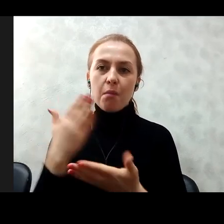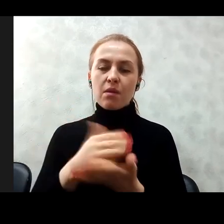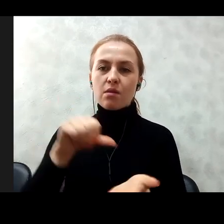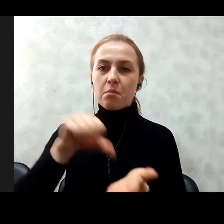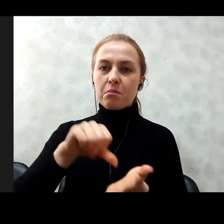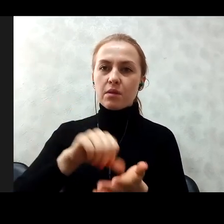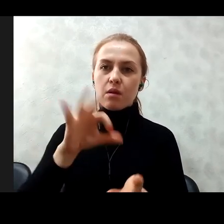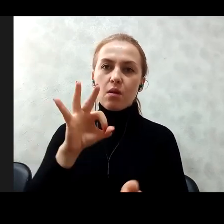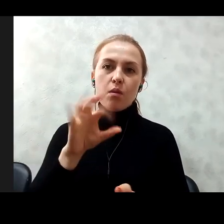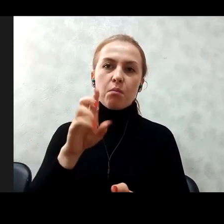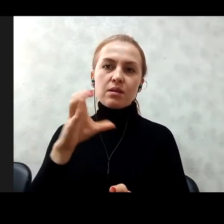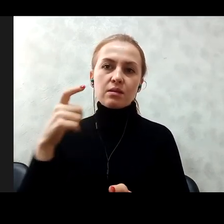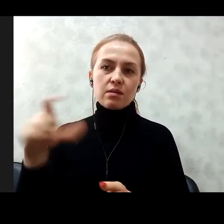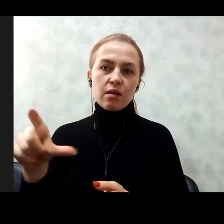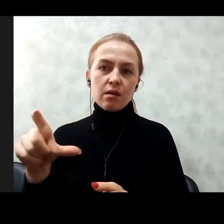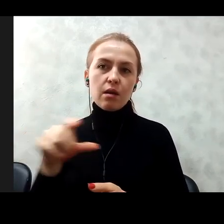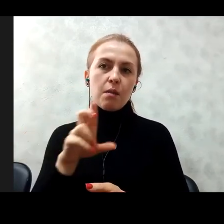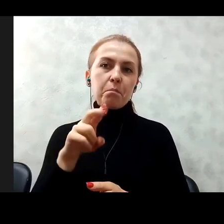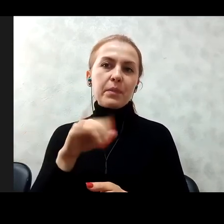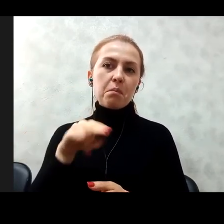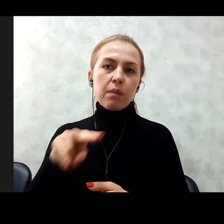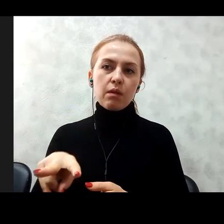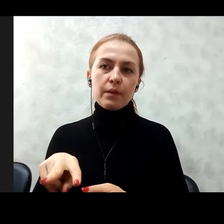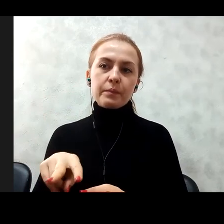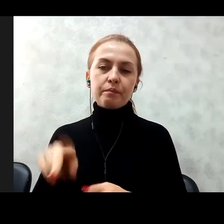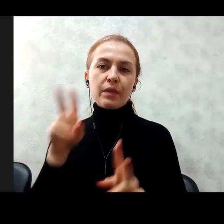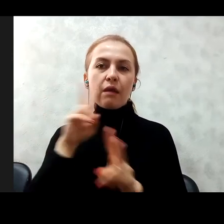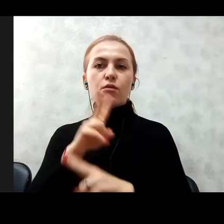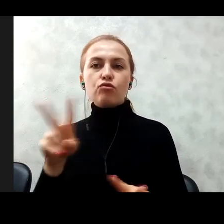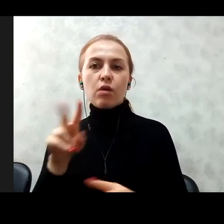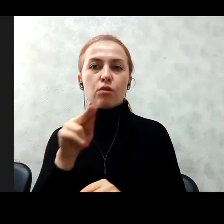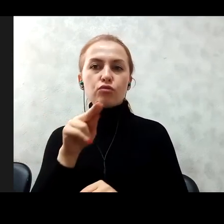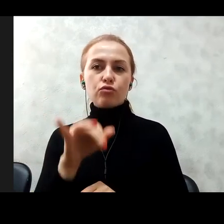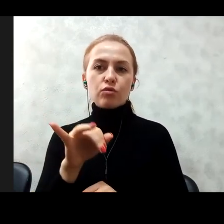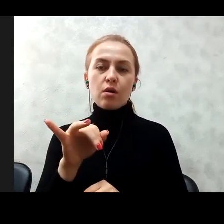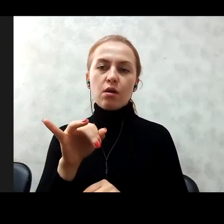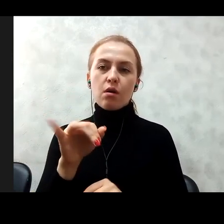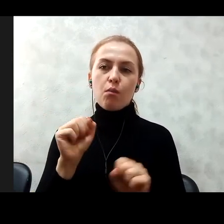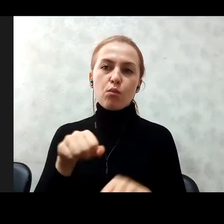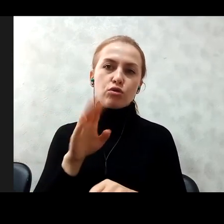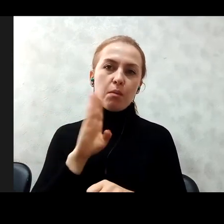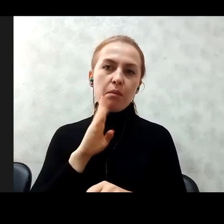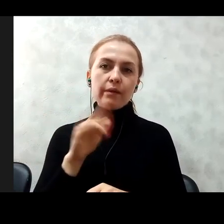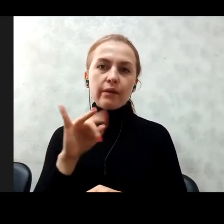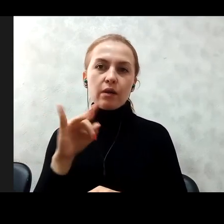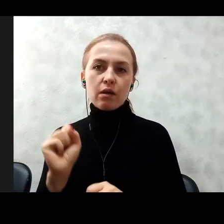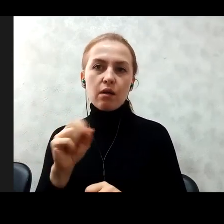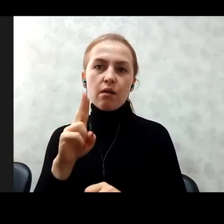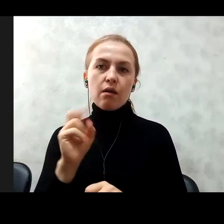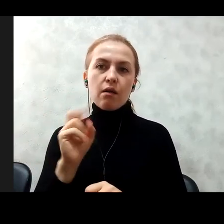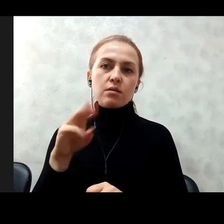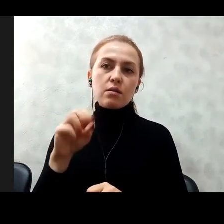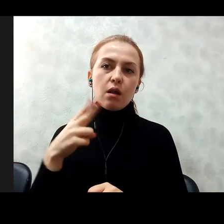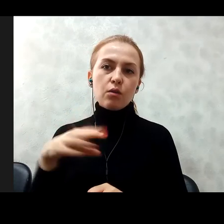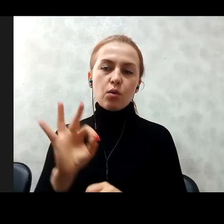say a comment if that is feasible to have a joint opinion also on the election code, but after